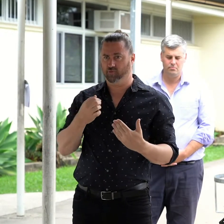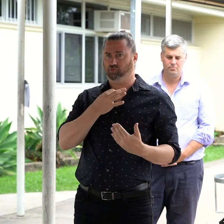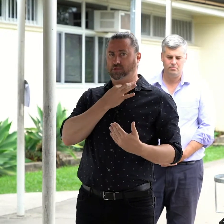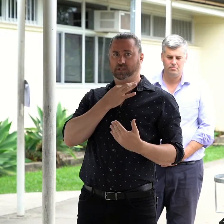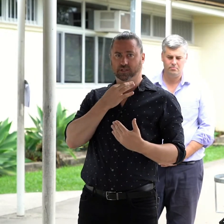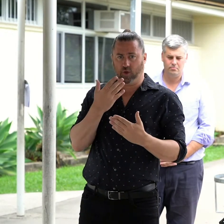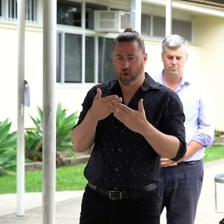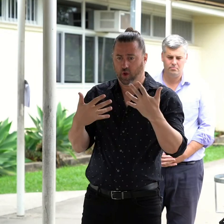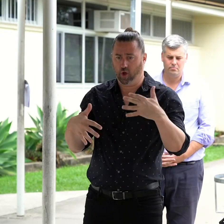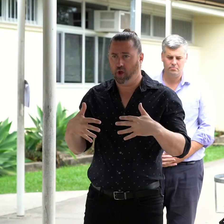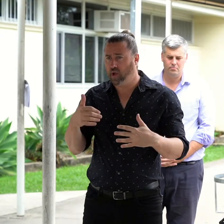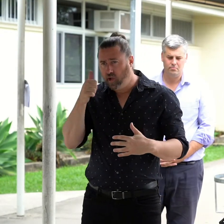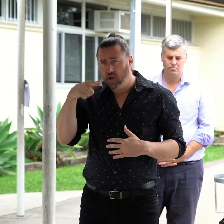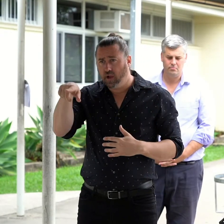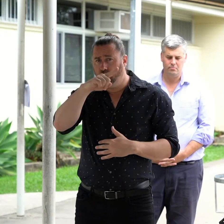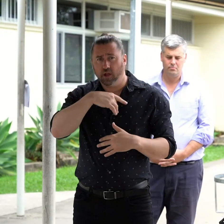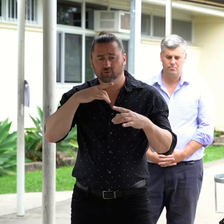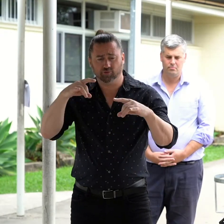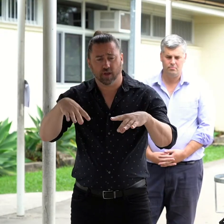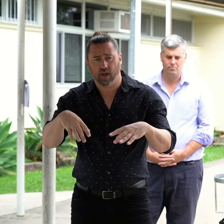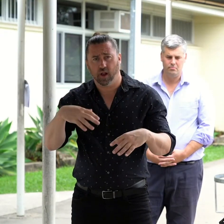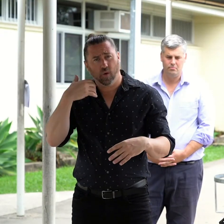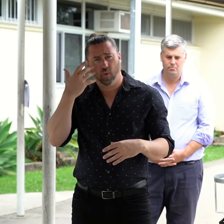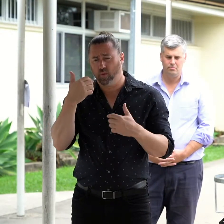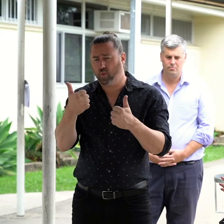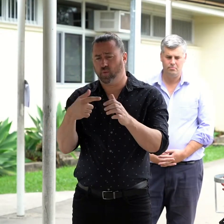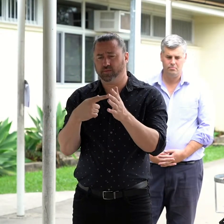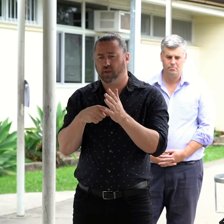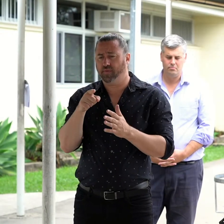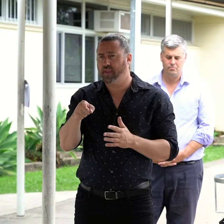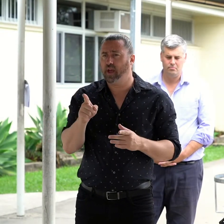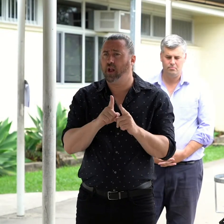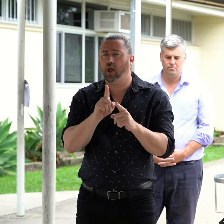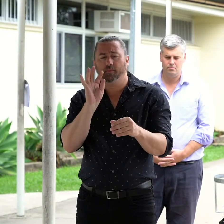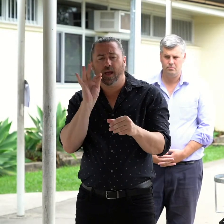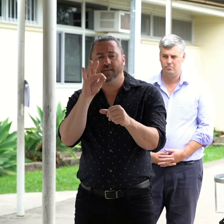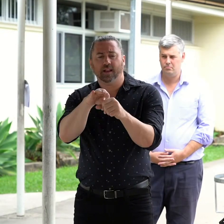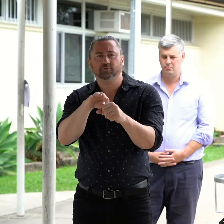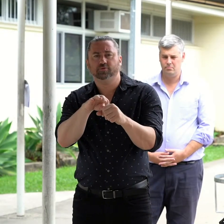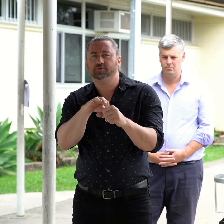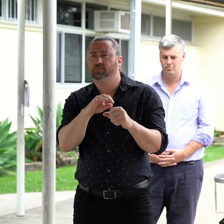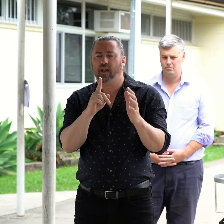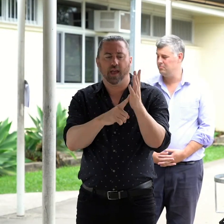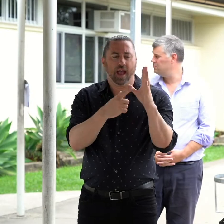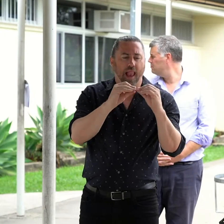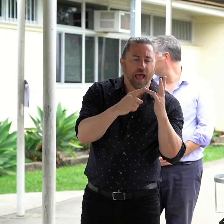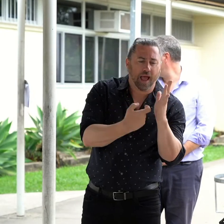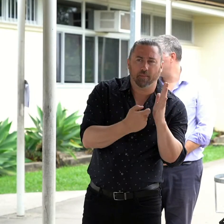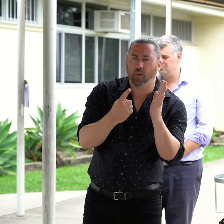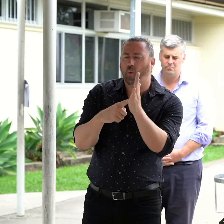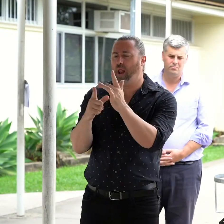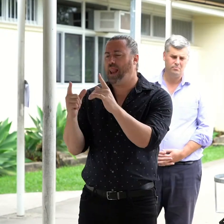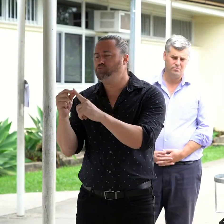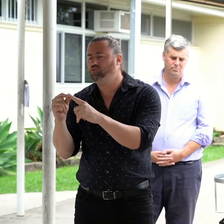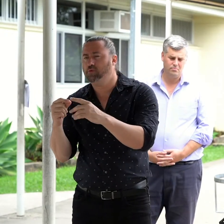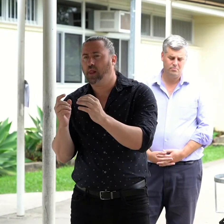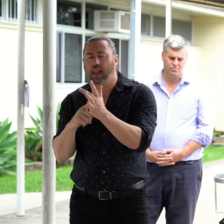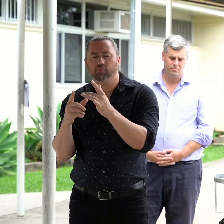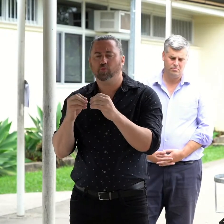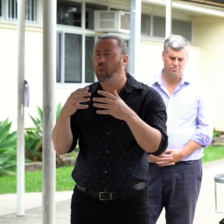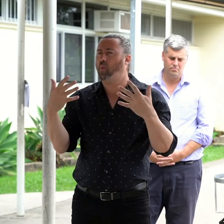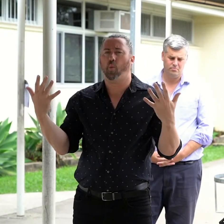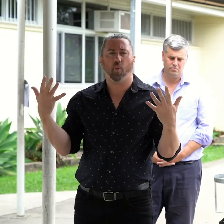prided itself on, whether it's elections and change of governments, these things happen smoothly without riots